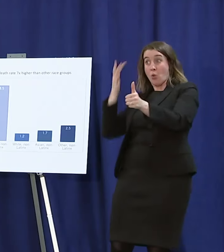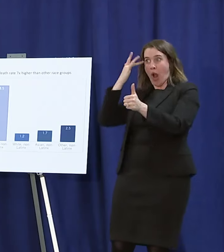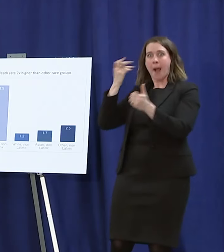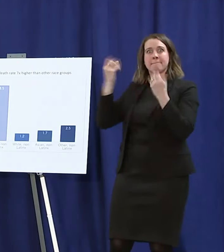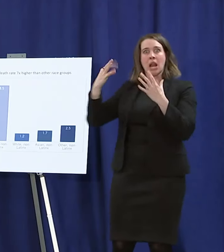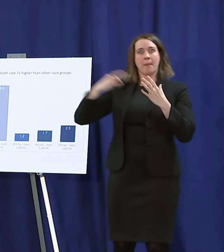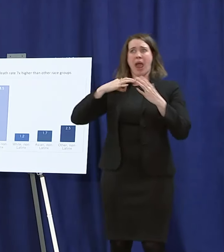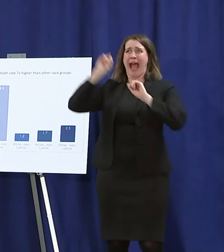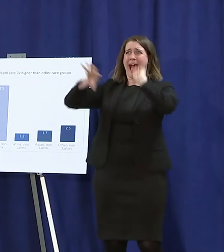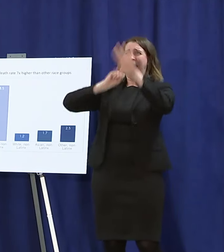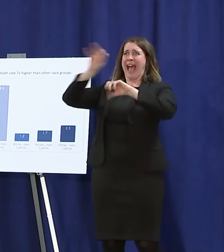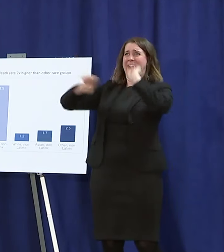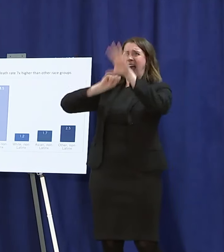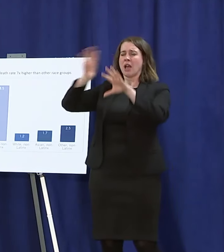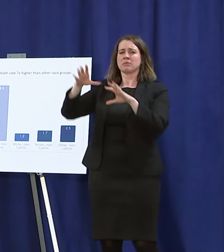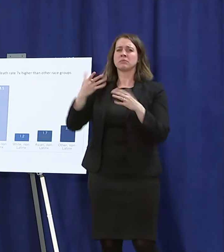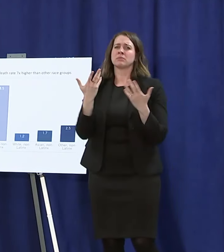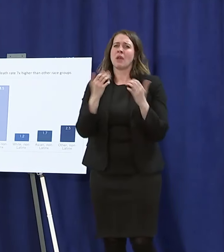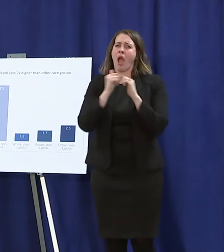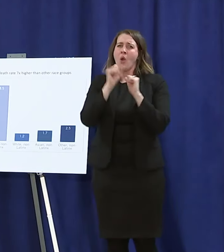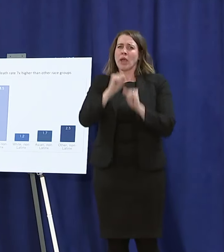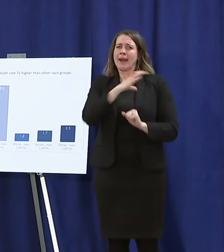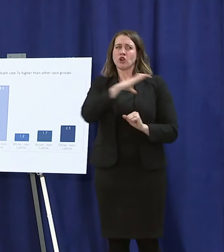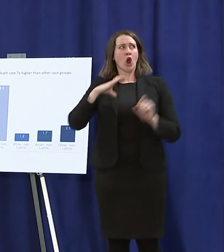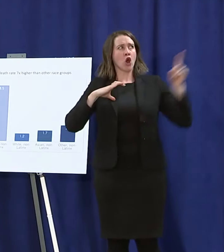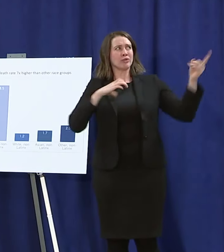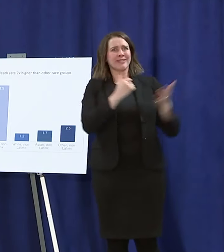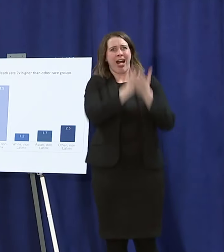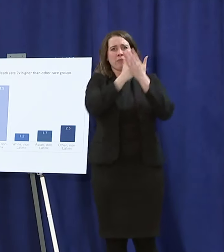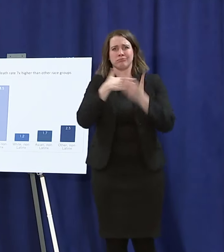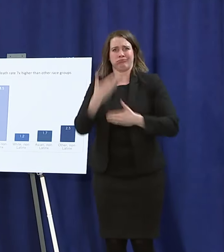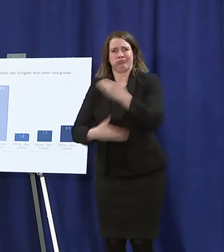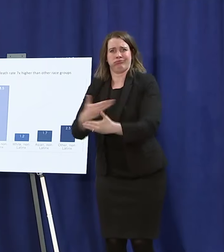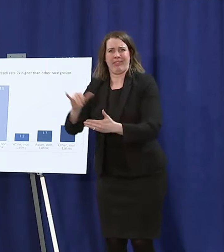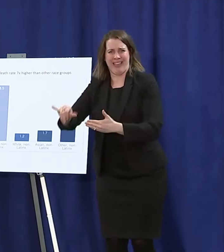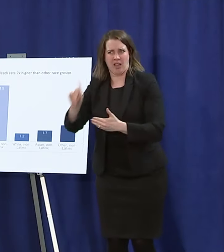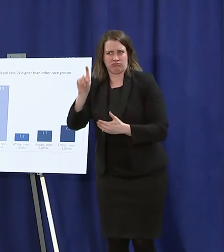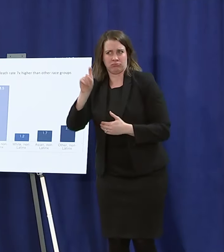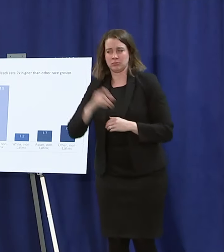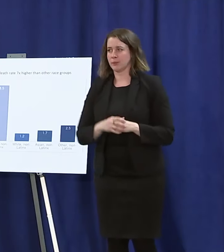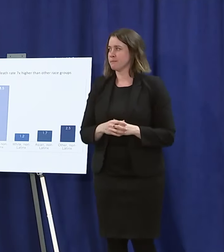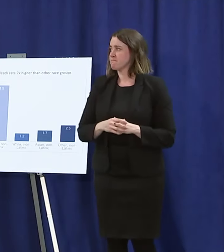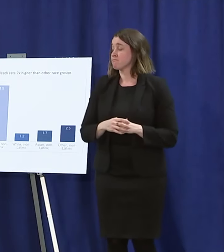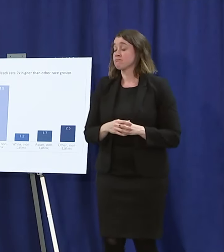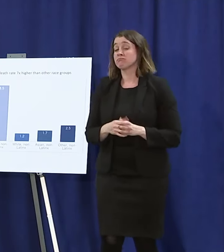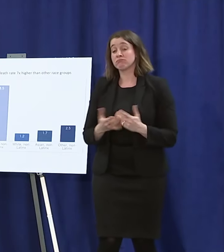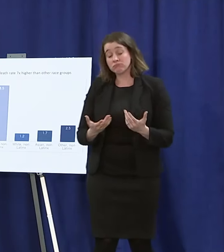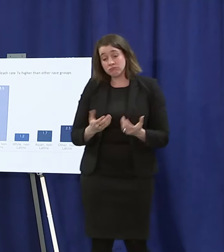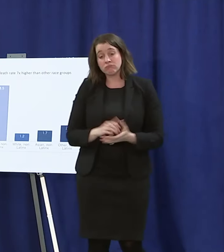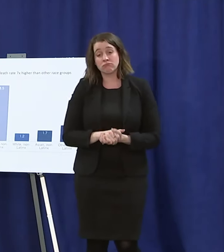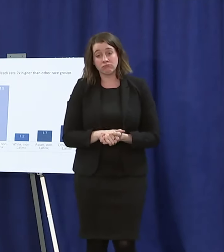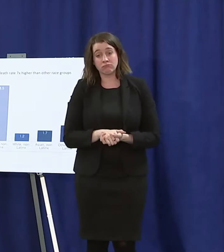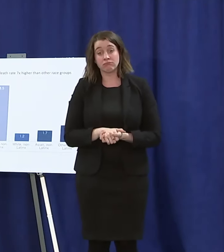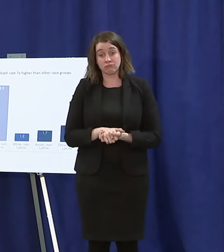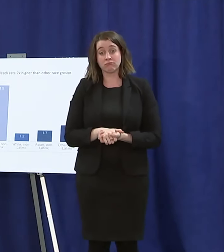to help accelerate that process? Well, I think one thing obviously that'll be helpful is in the Stimulus 3, getting